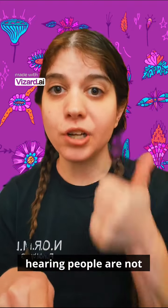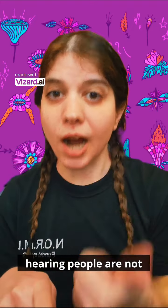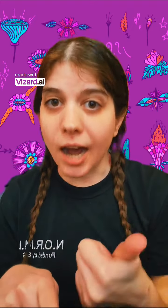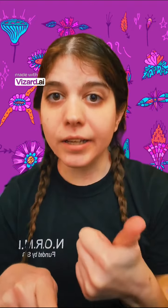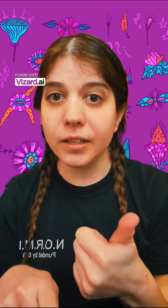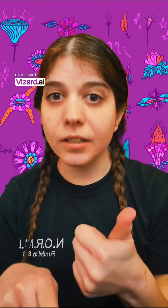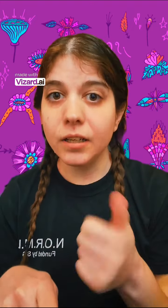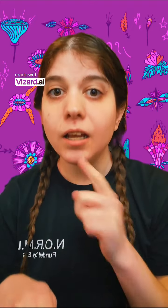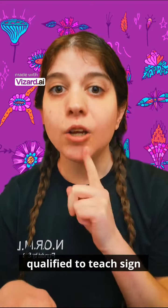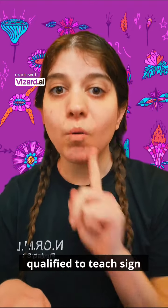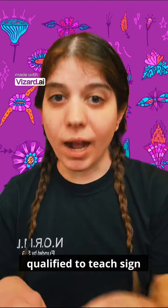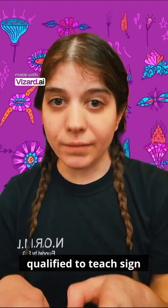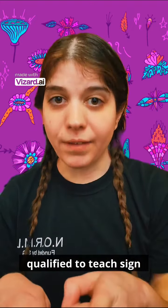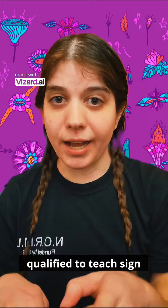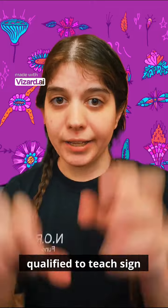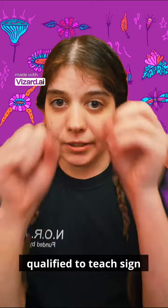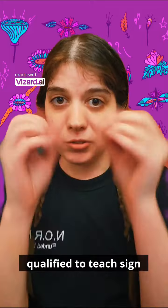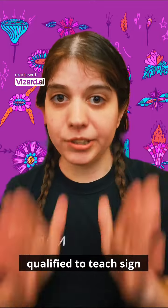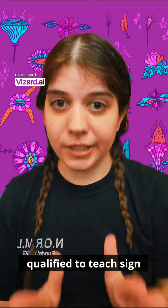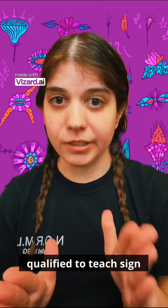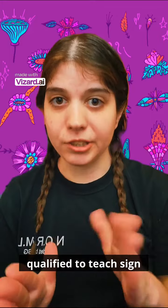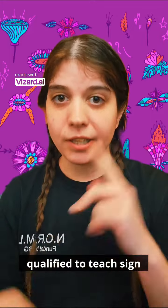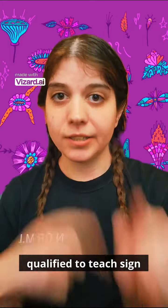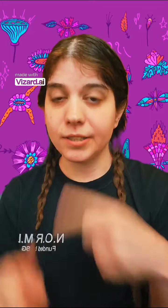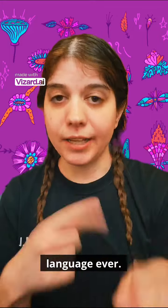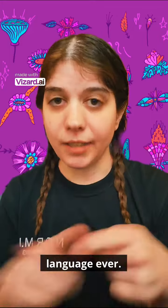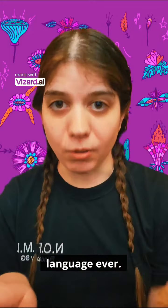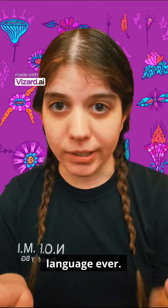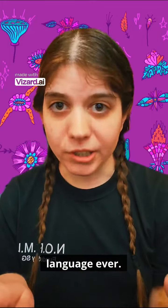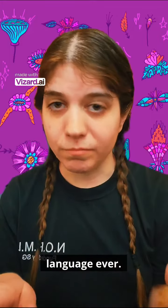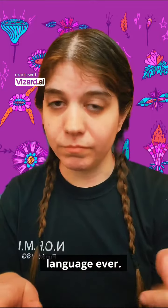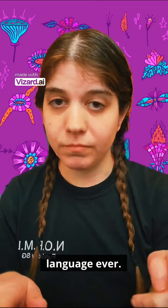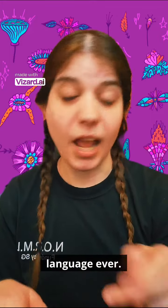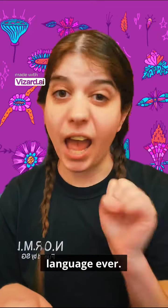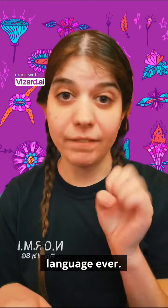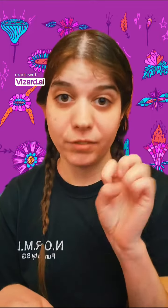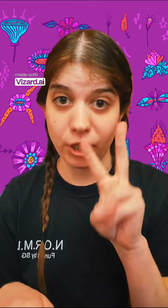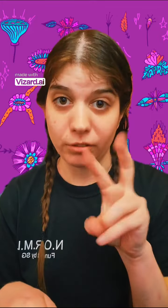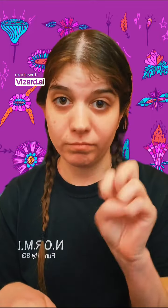not qualified to teach sign language ever.